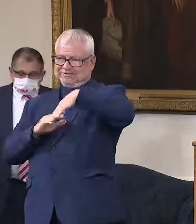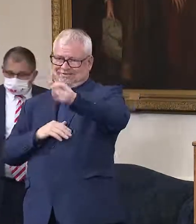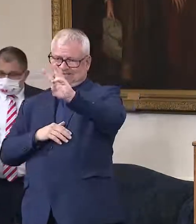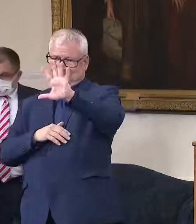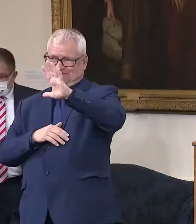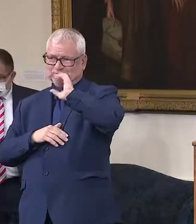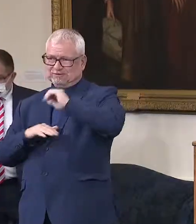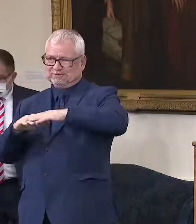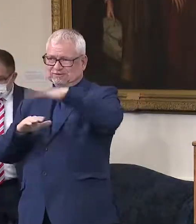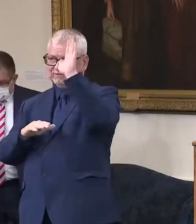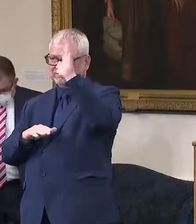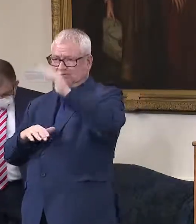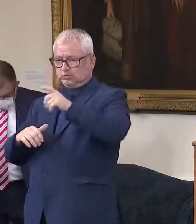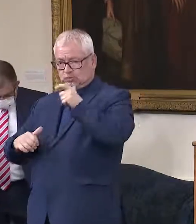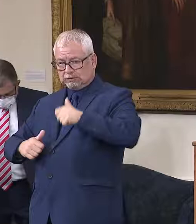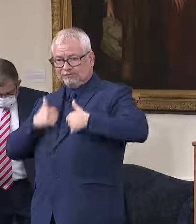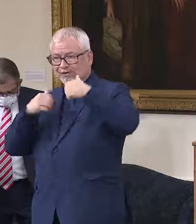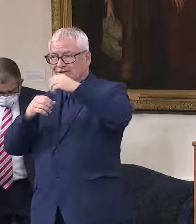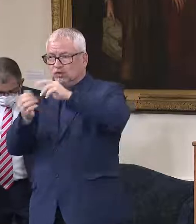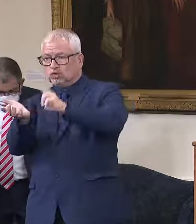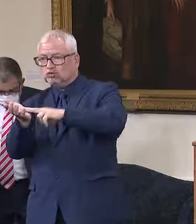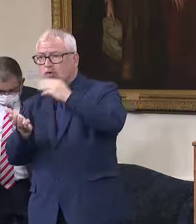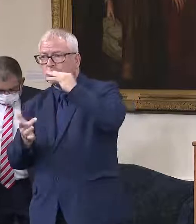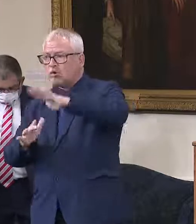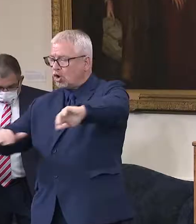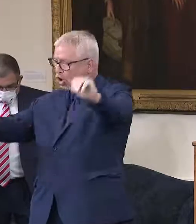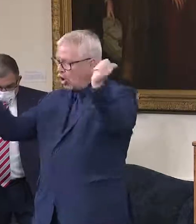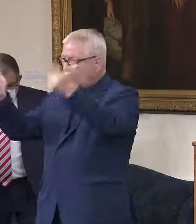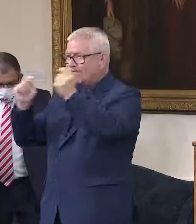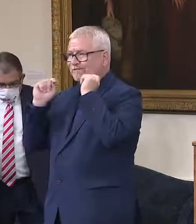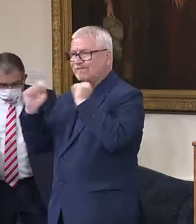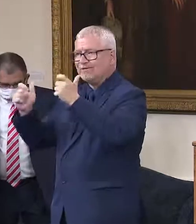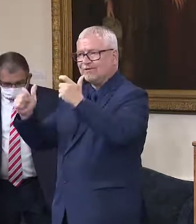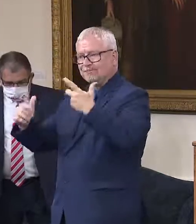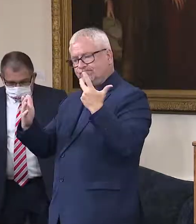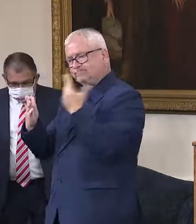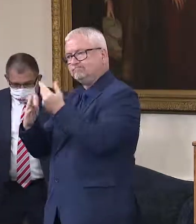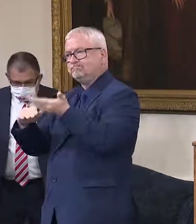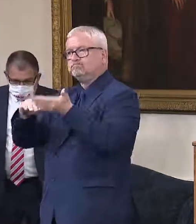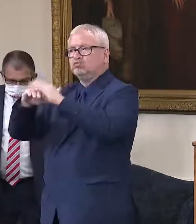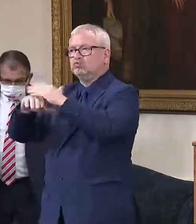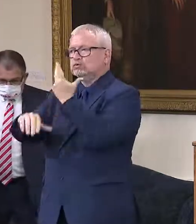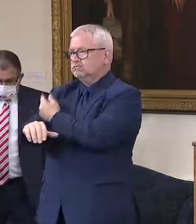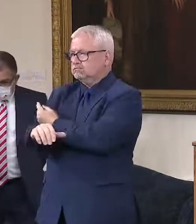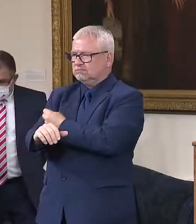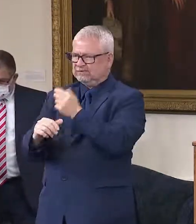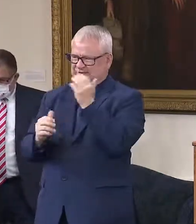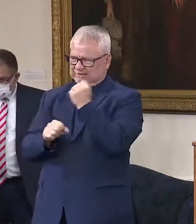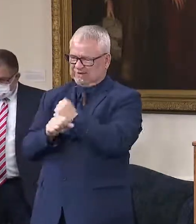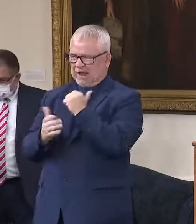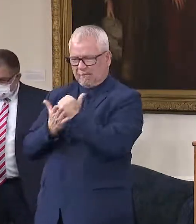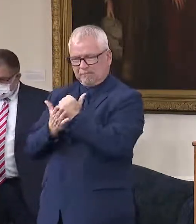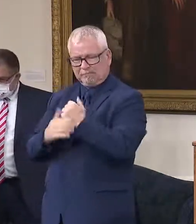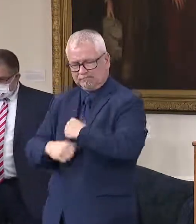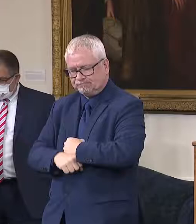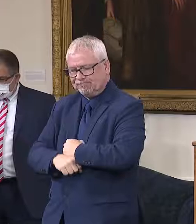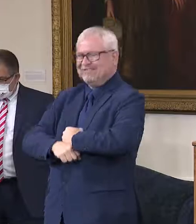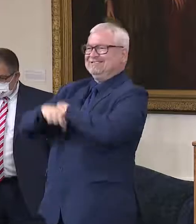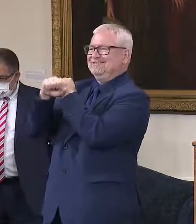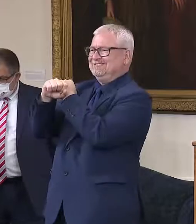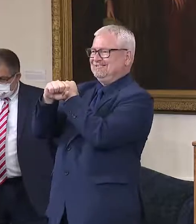in congregate care settings immediately eligible for booster shots. As of today, Maryland has already